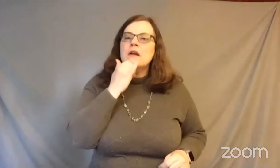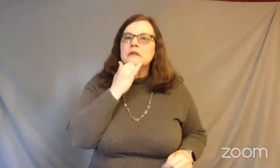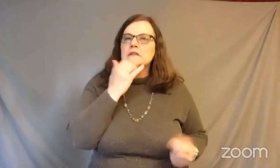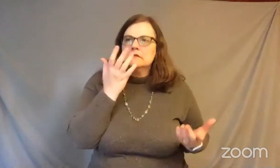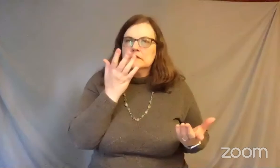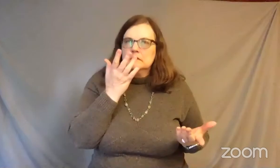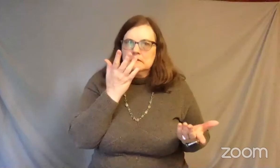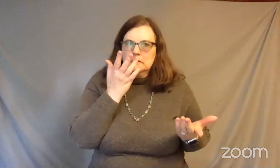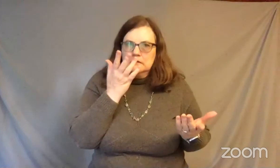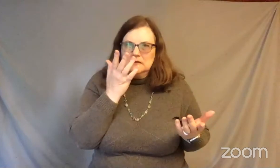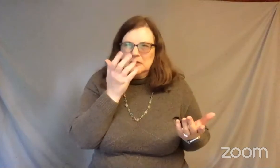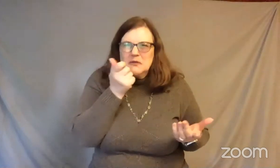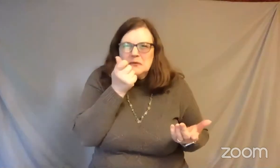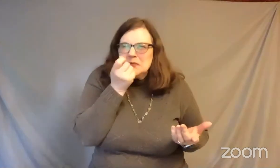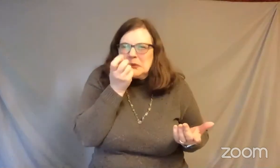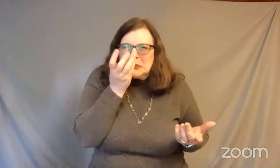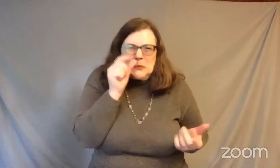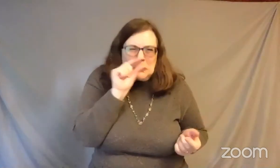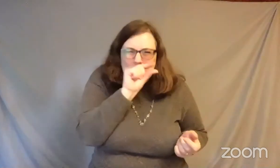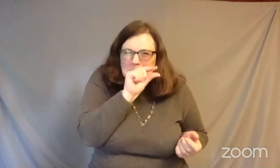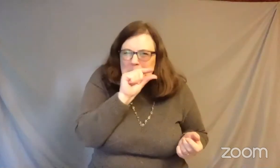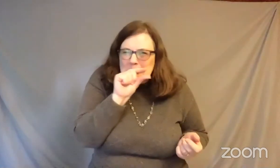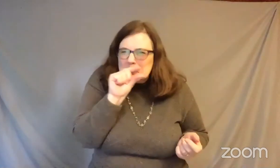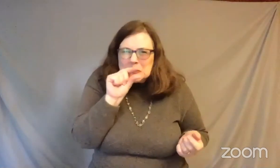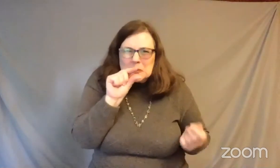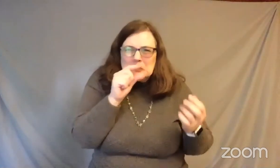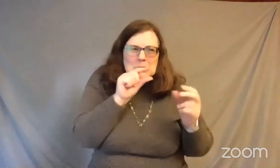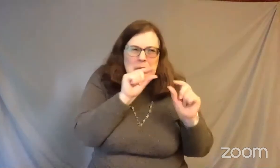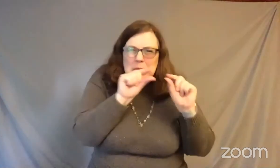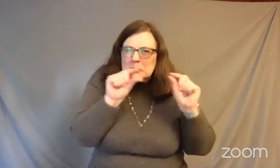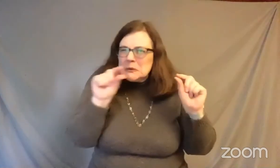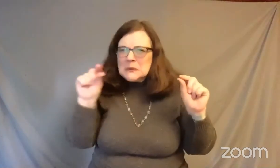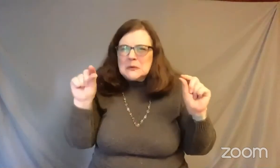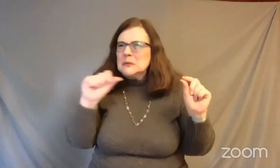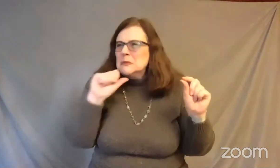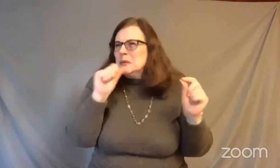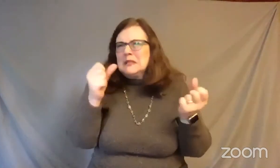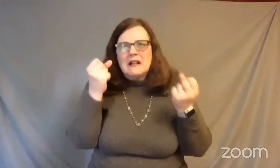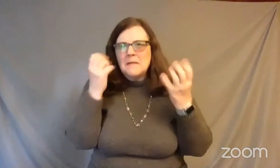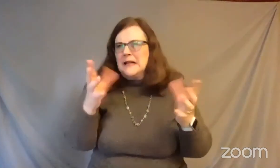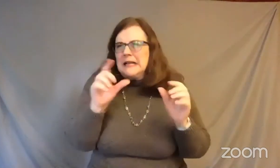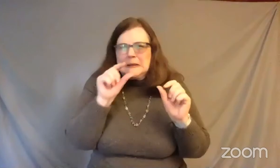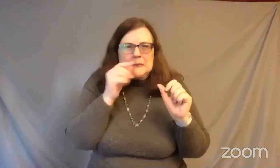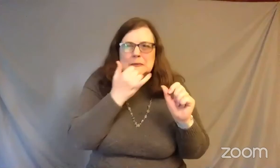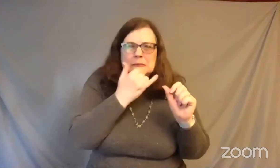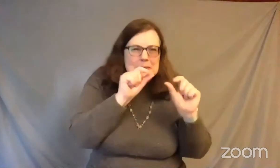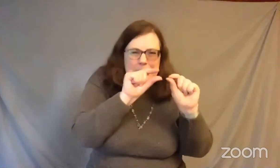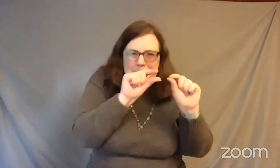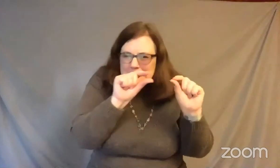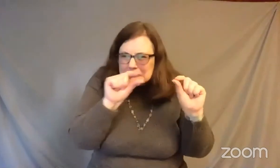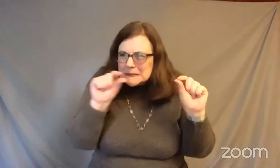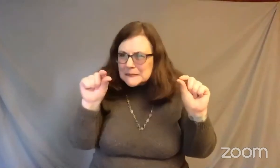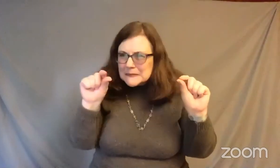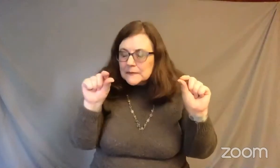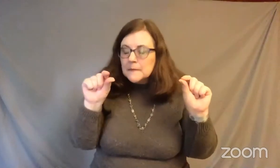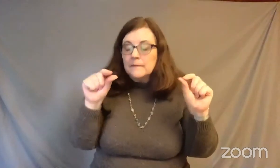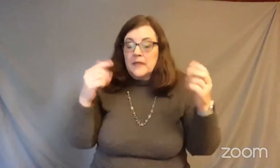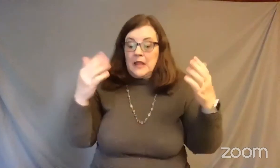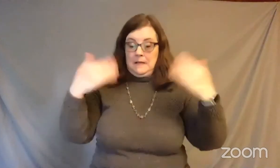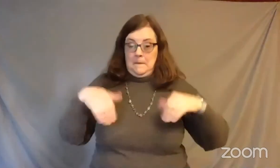around the age of 3, and their errors were minimal. We don't see many errors in